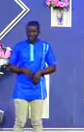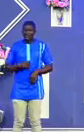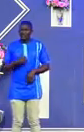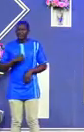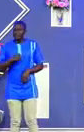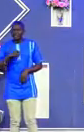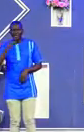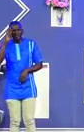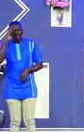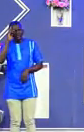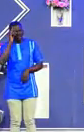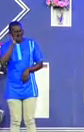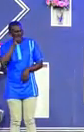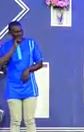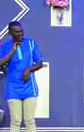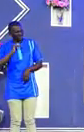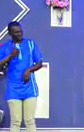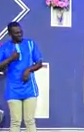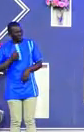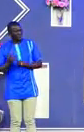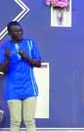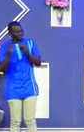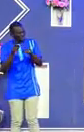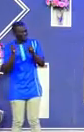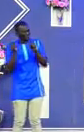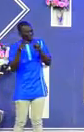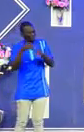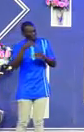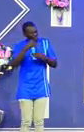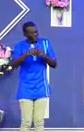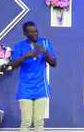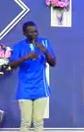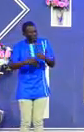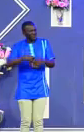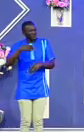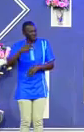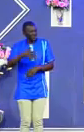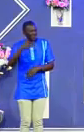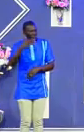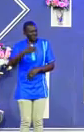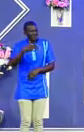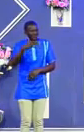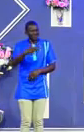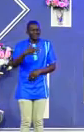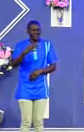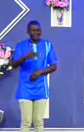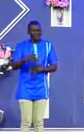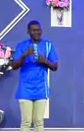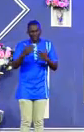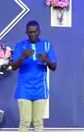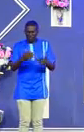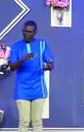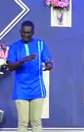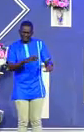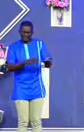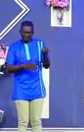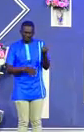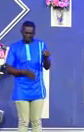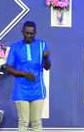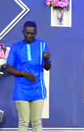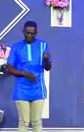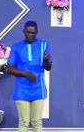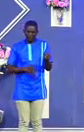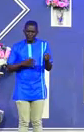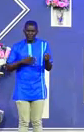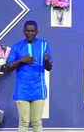them, I remember that she was very diligent in the fellowship. I was holding her